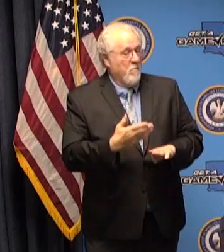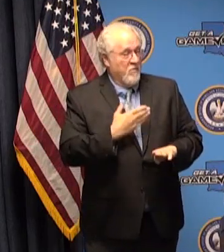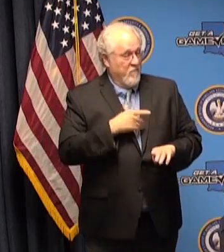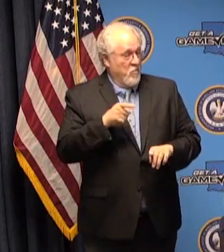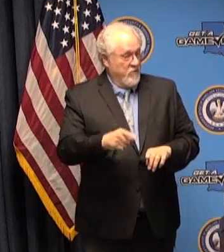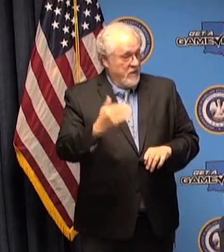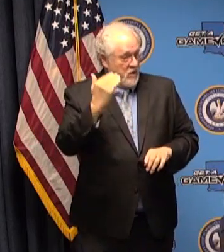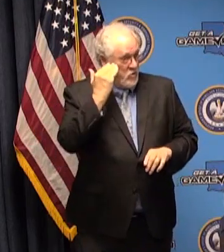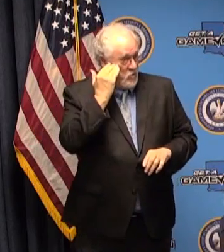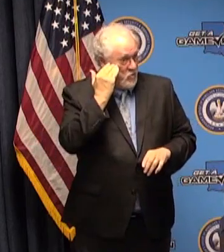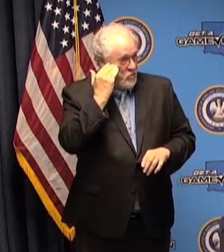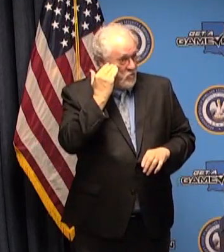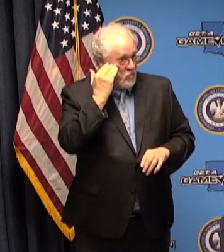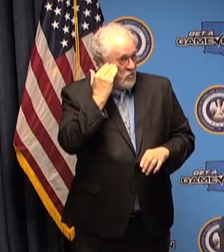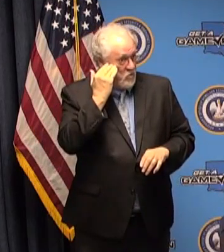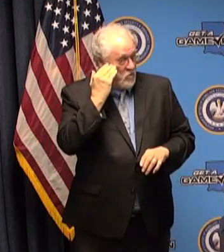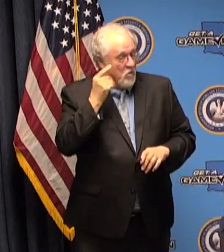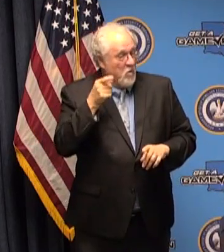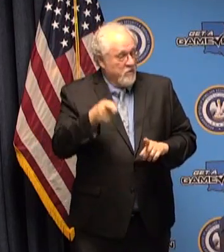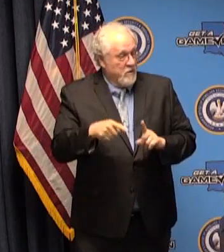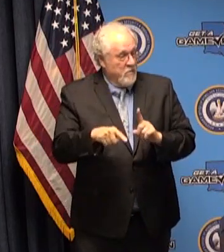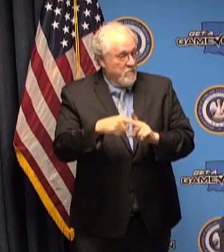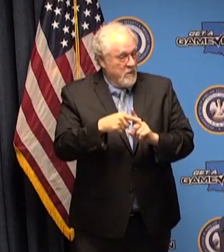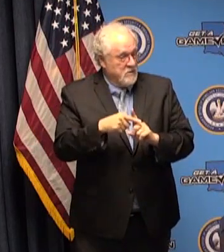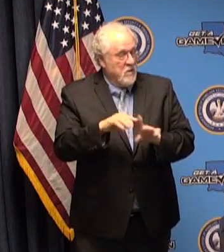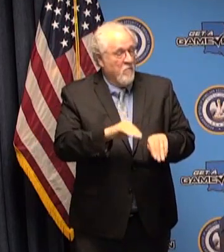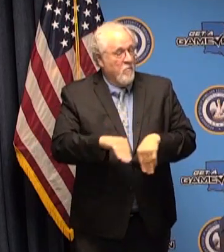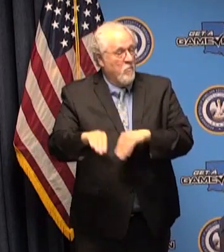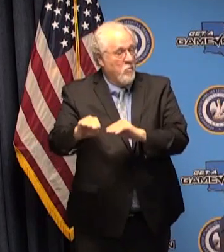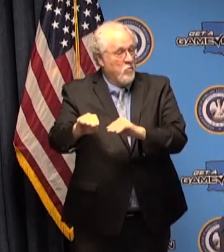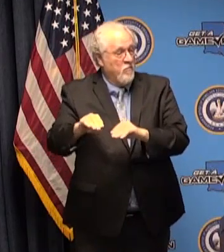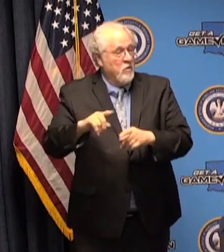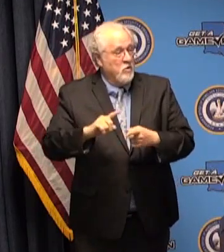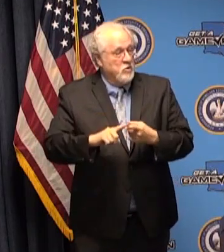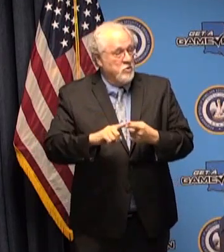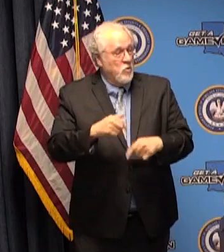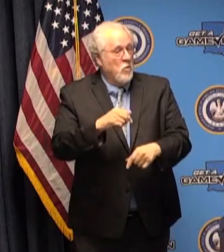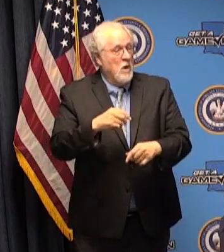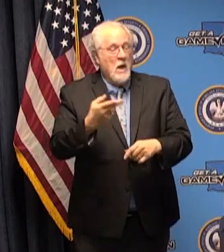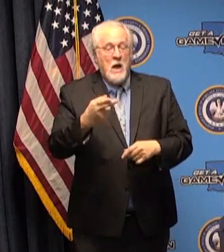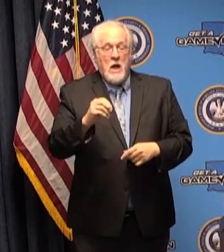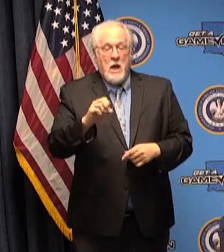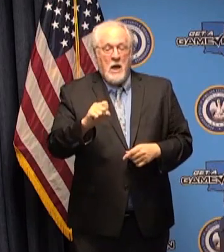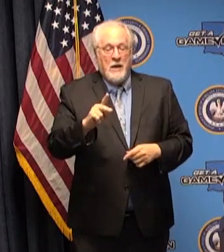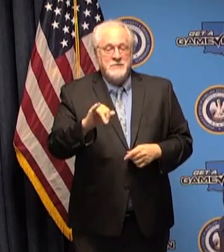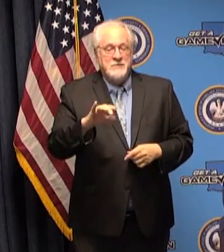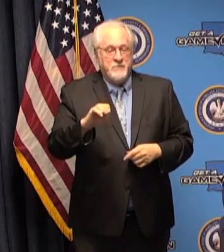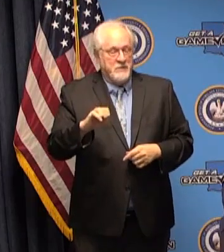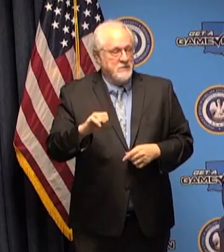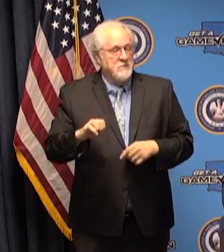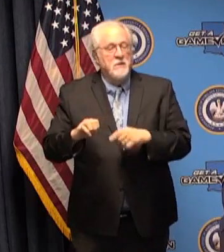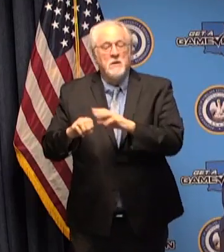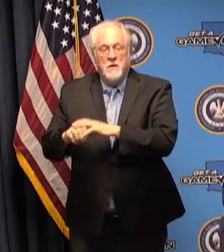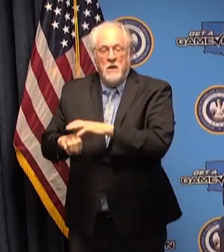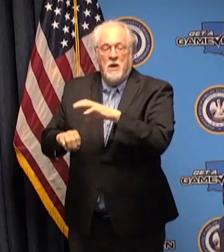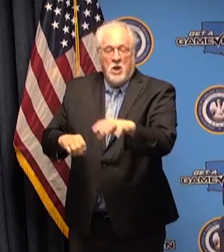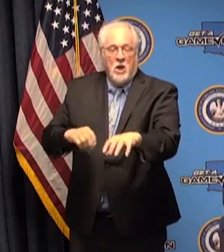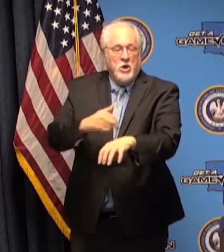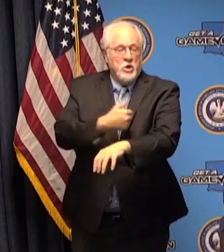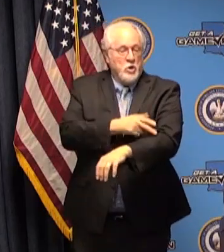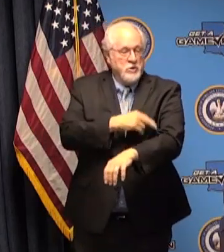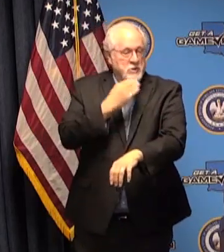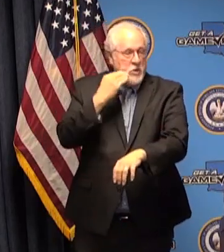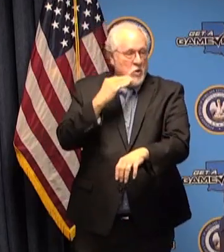they knew that the individual was positive, was moved into the hospice unit, which is on the nursing home